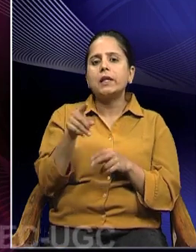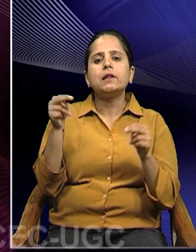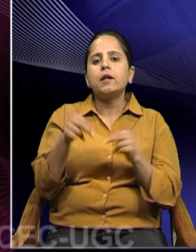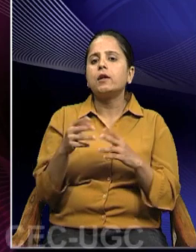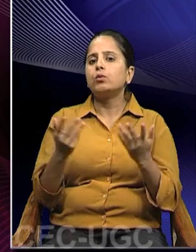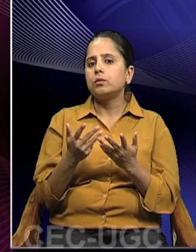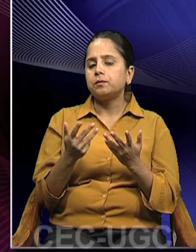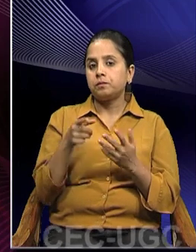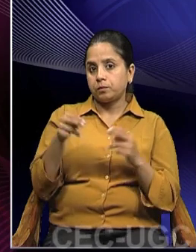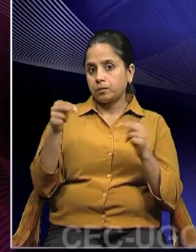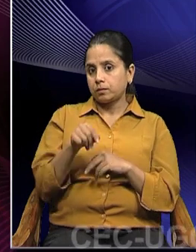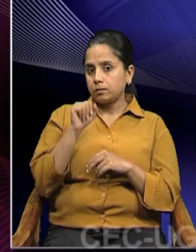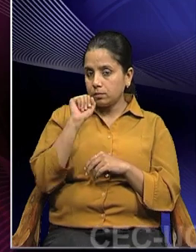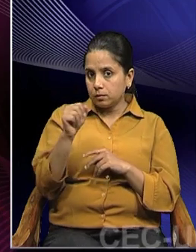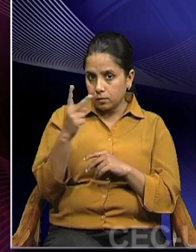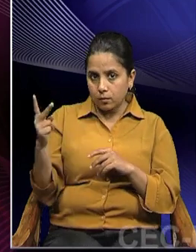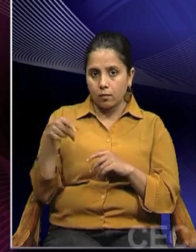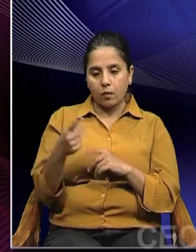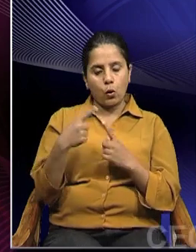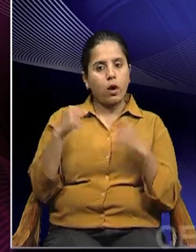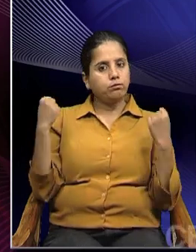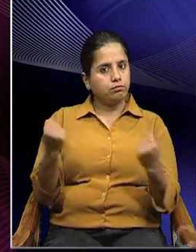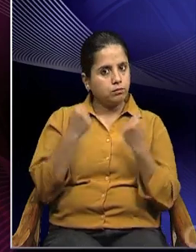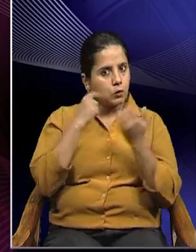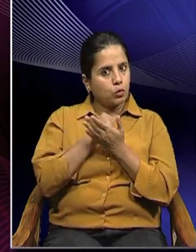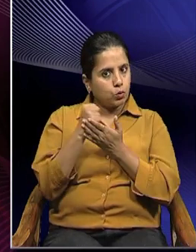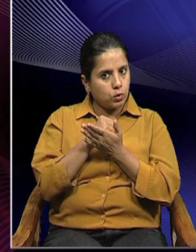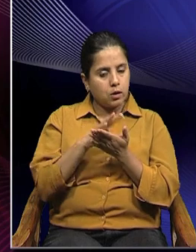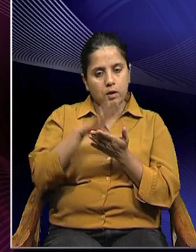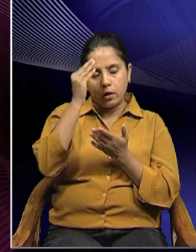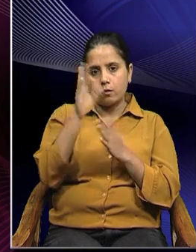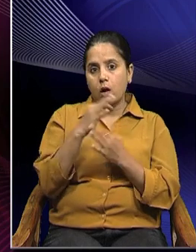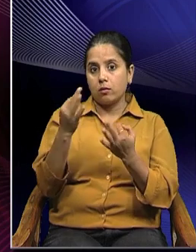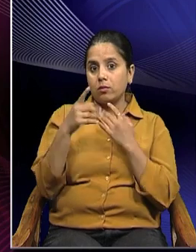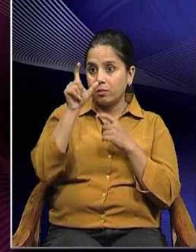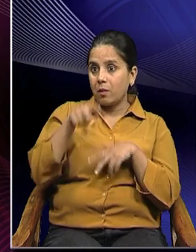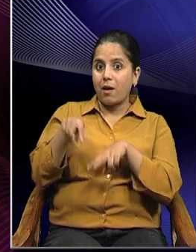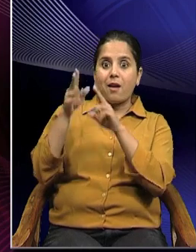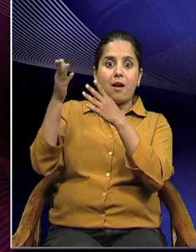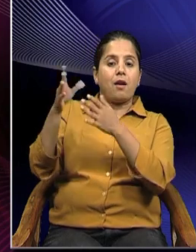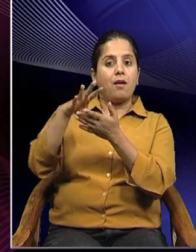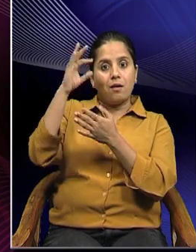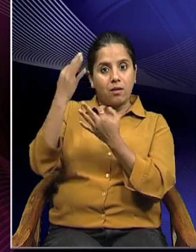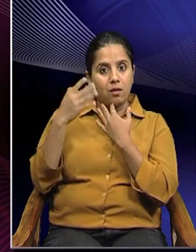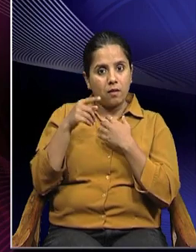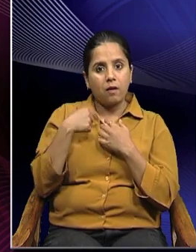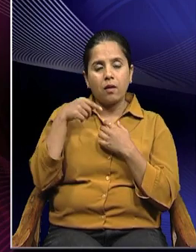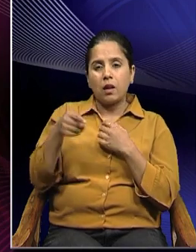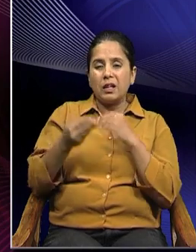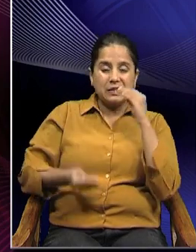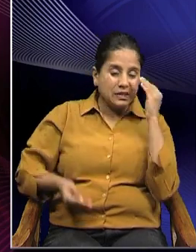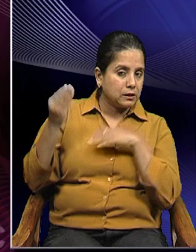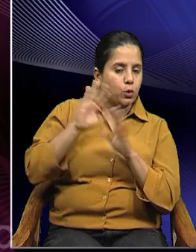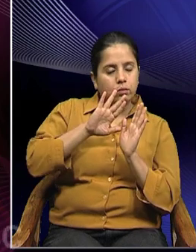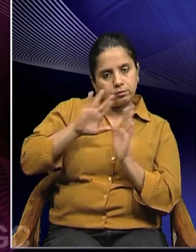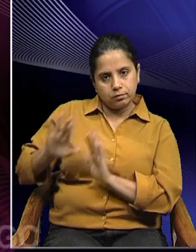What it needs is putting in the right effort, learning from the excellent ones, avoiding the extremes. We should try to